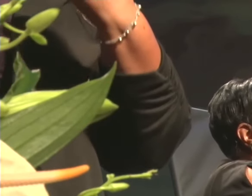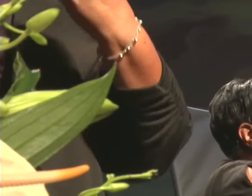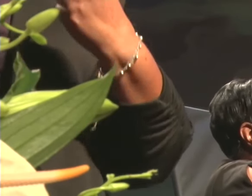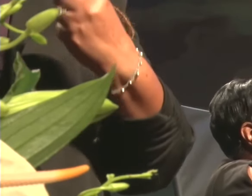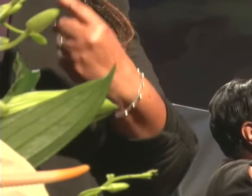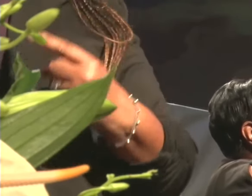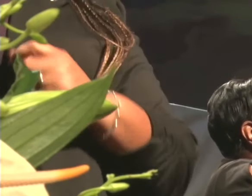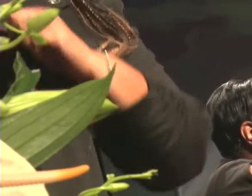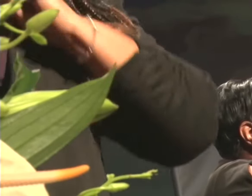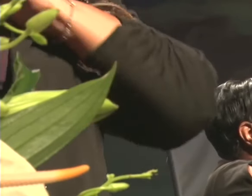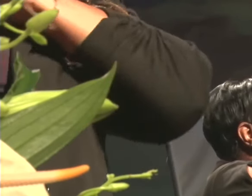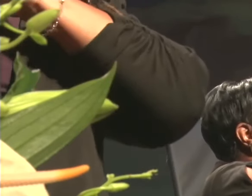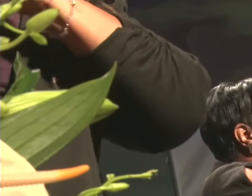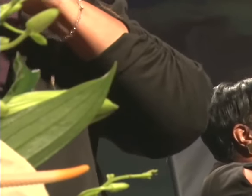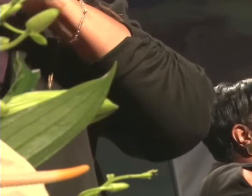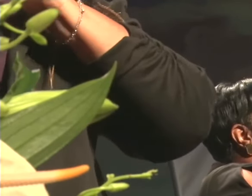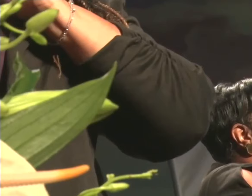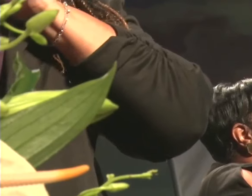with